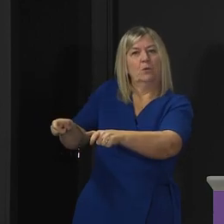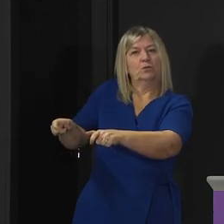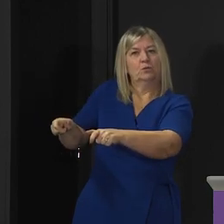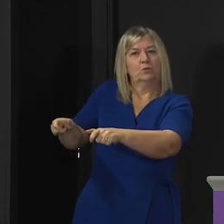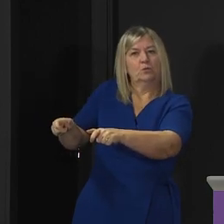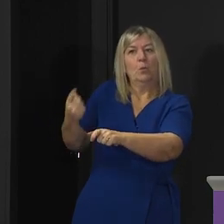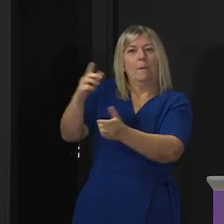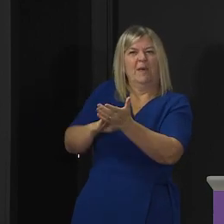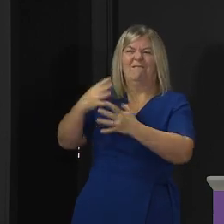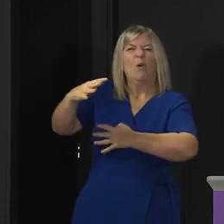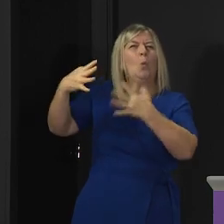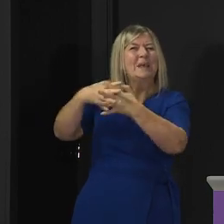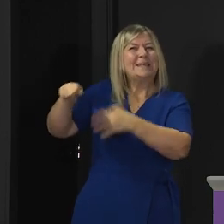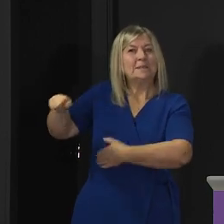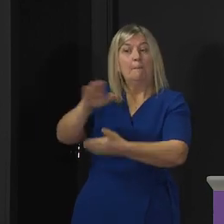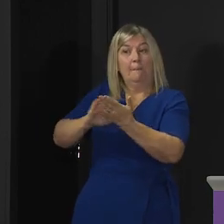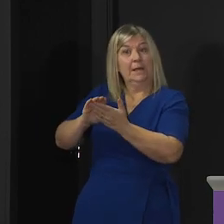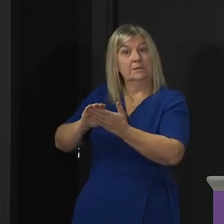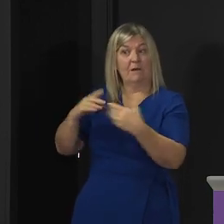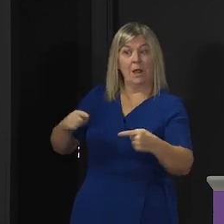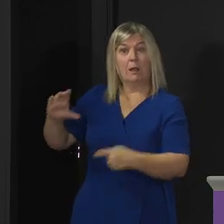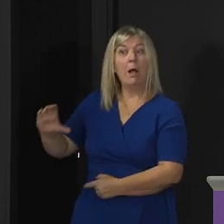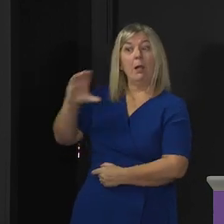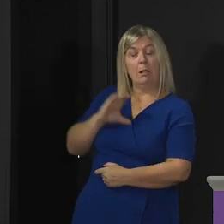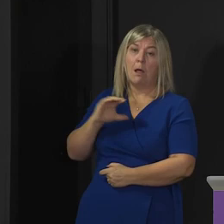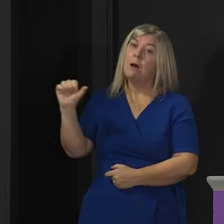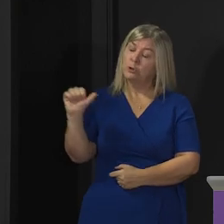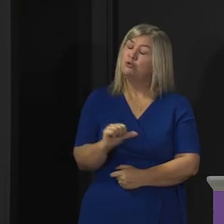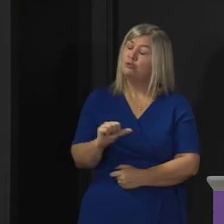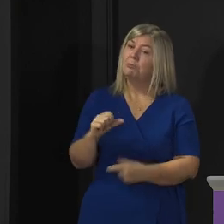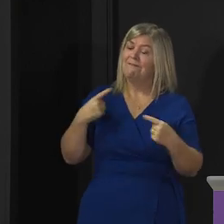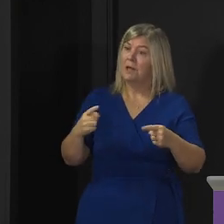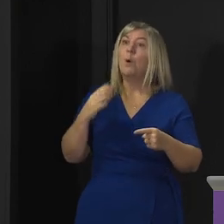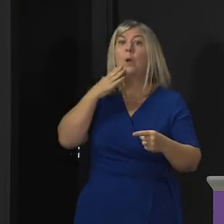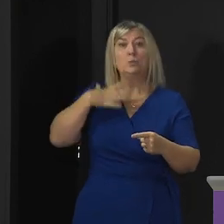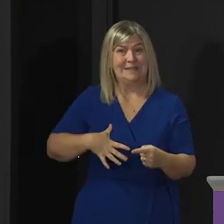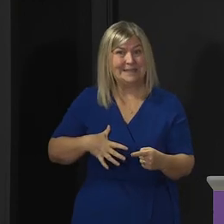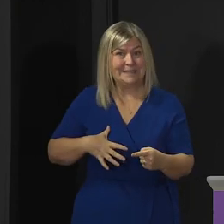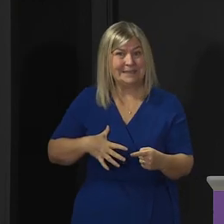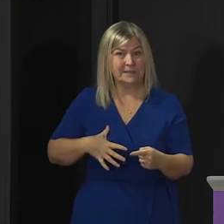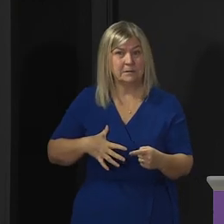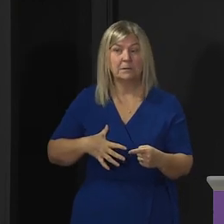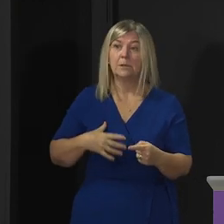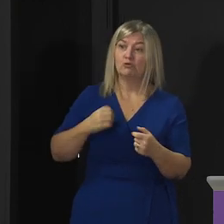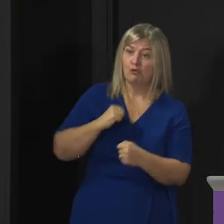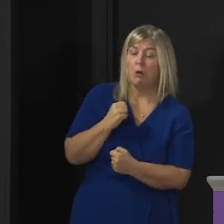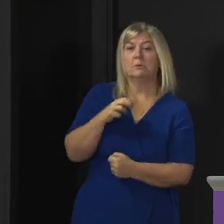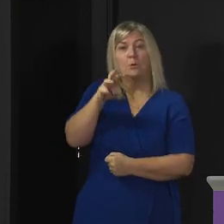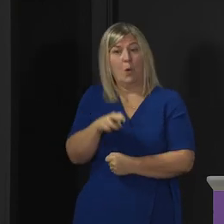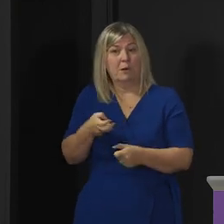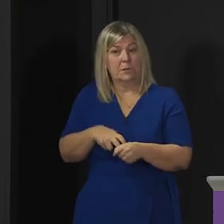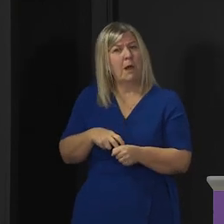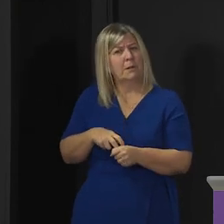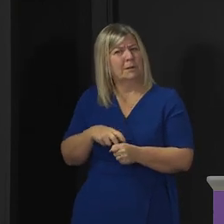be available to devolved administrations whenever it is needed, and I think most reasonable people would think that is the fair position, and I,